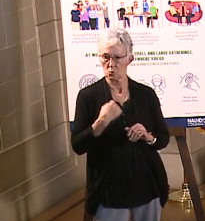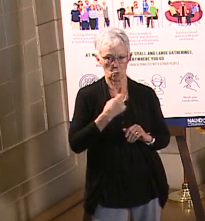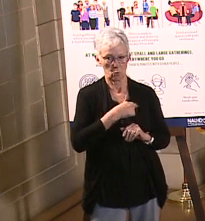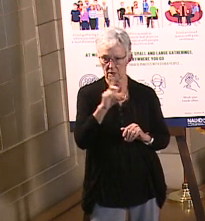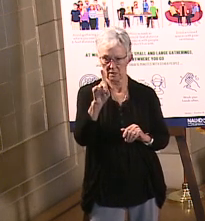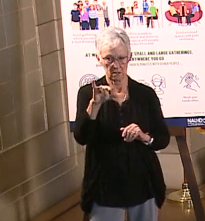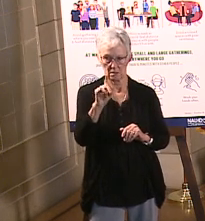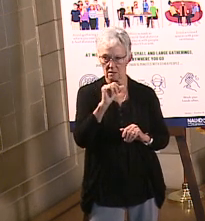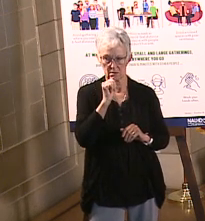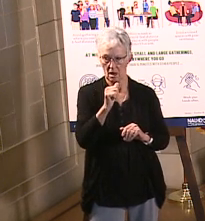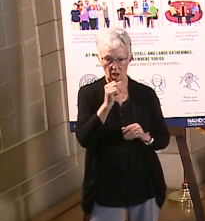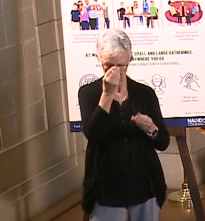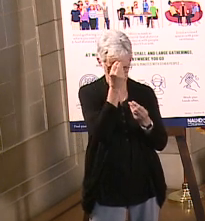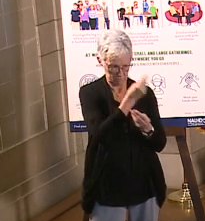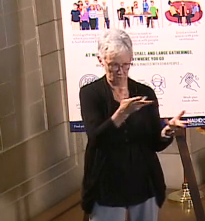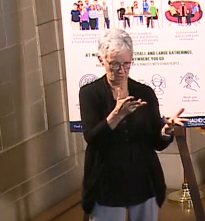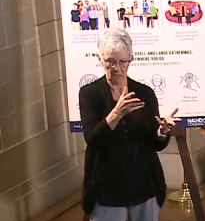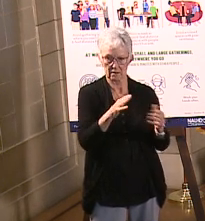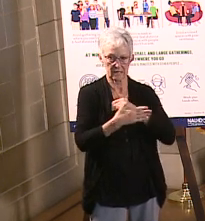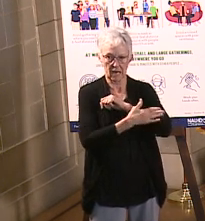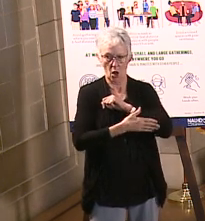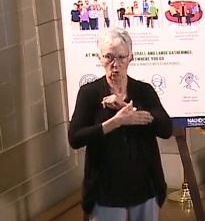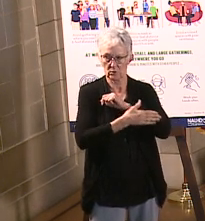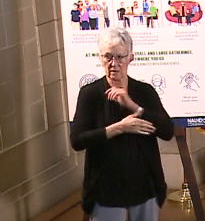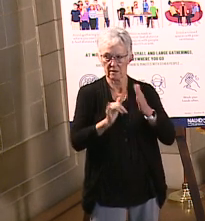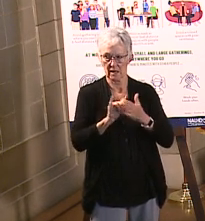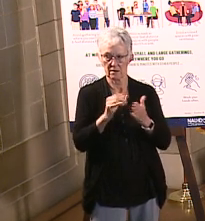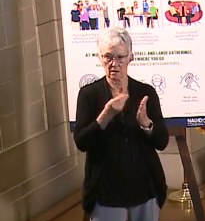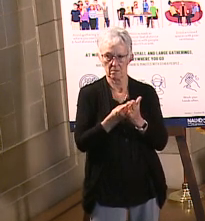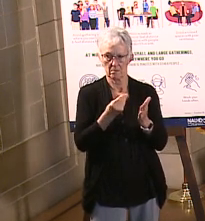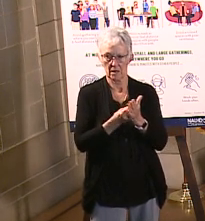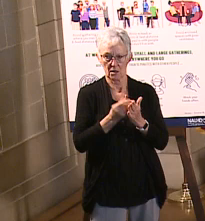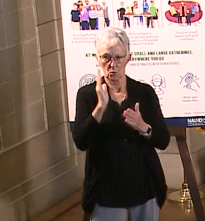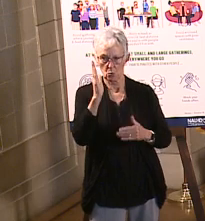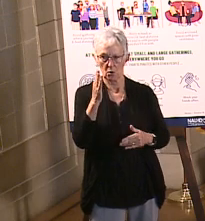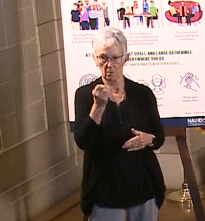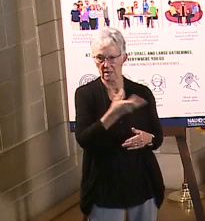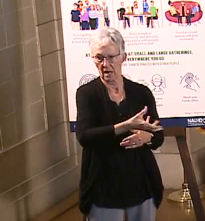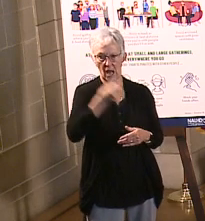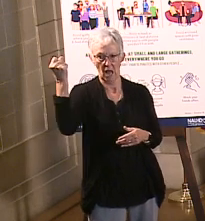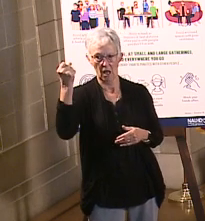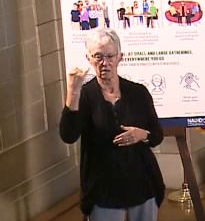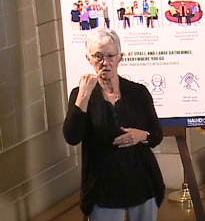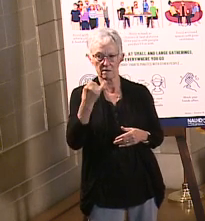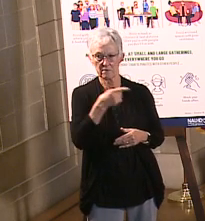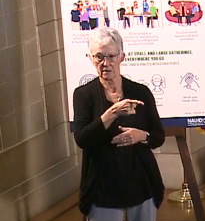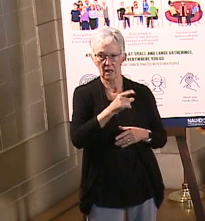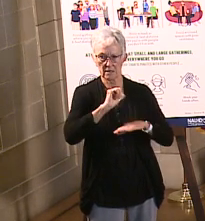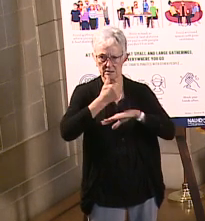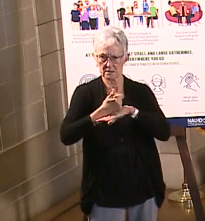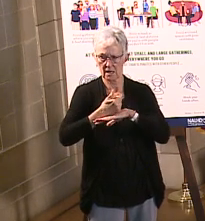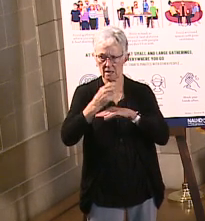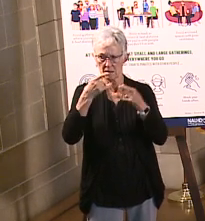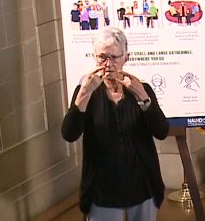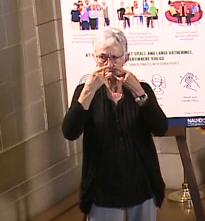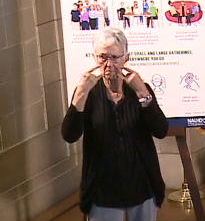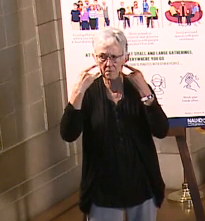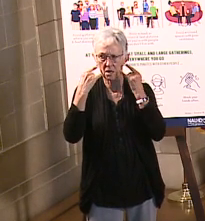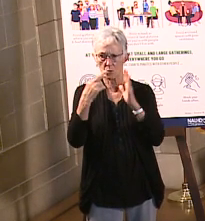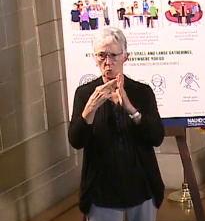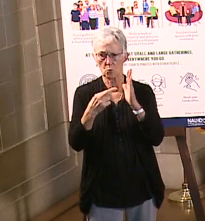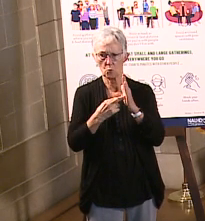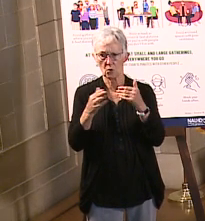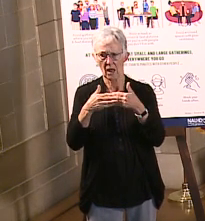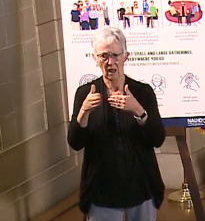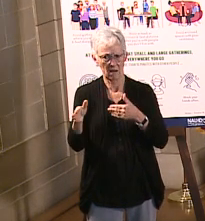not notify them that that money would not be withheld if they did a mask mandate afterwards. Why did you not notify